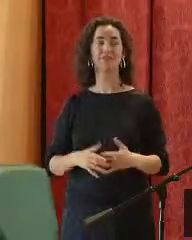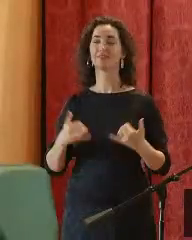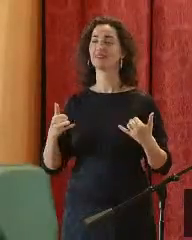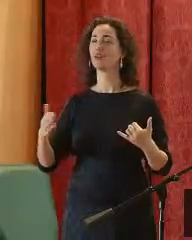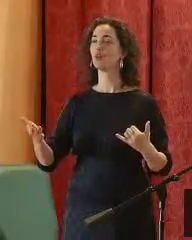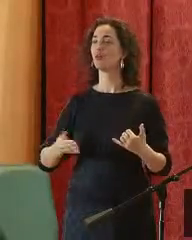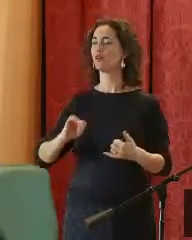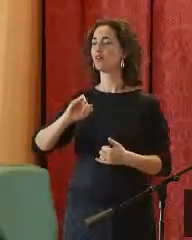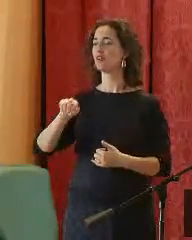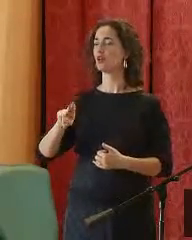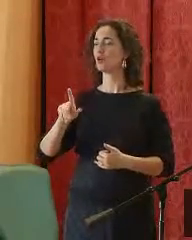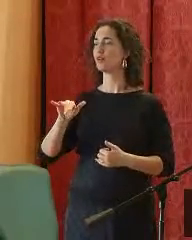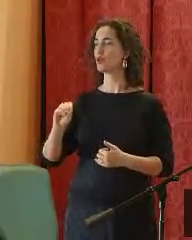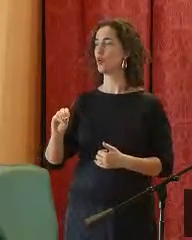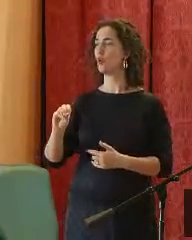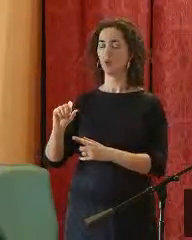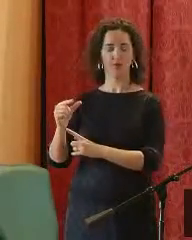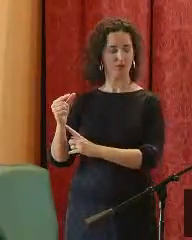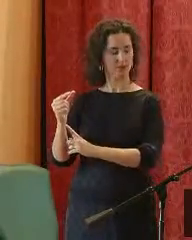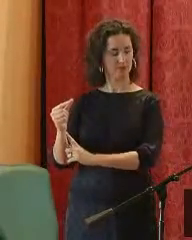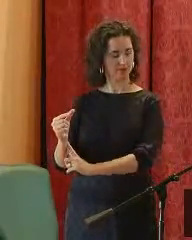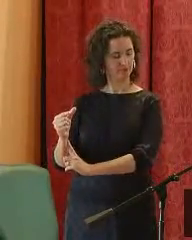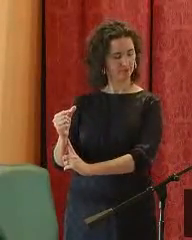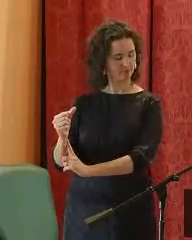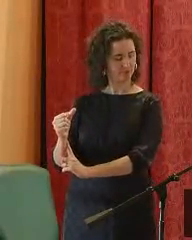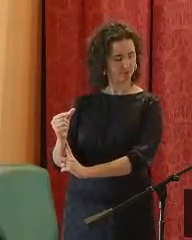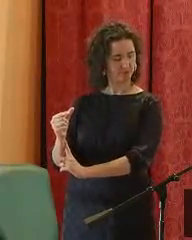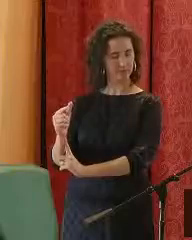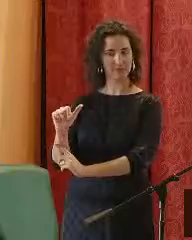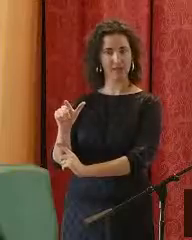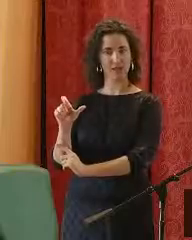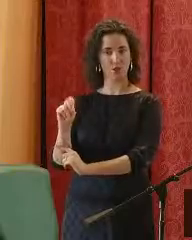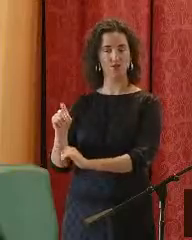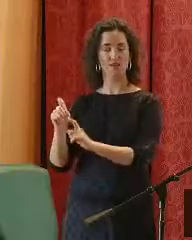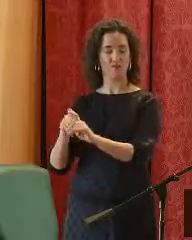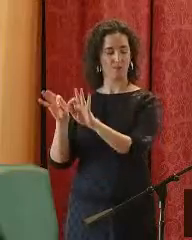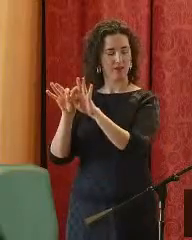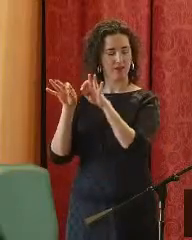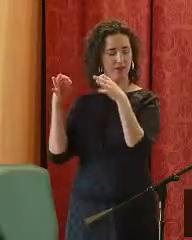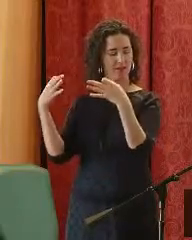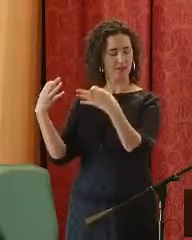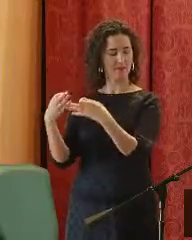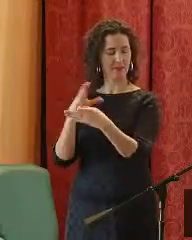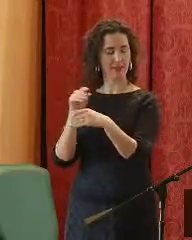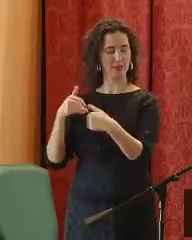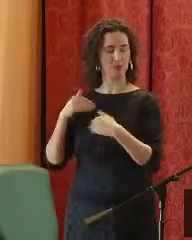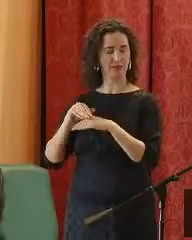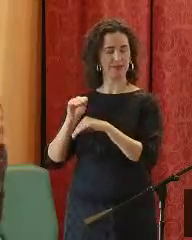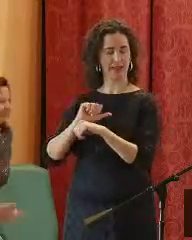welcome Julio Galen from the Family and Youth Counseling Agency to introduce the award recipient.